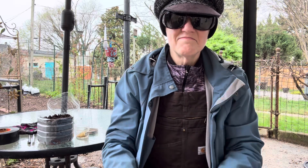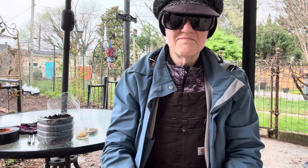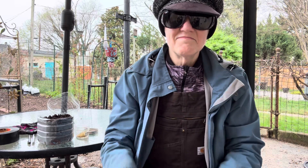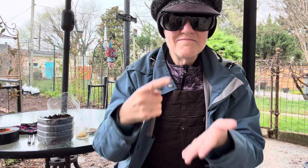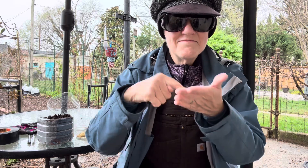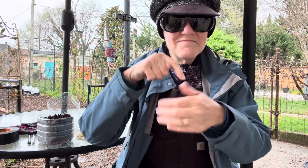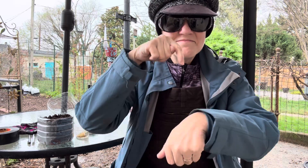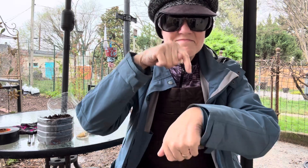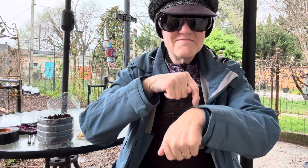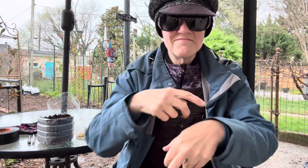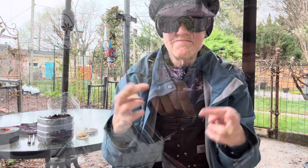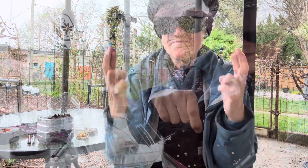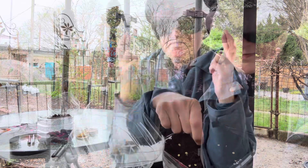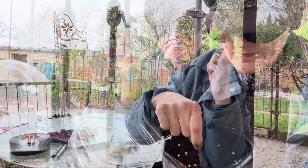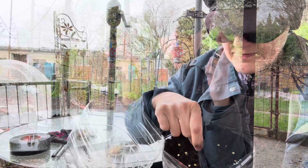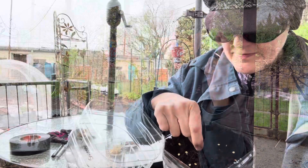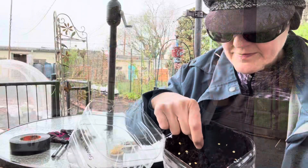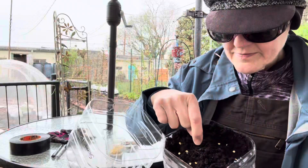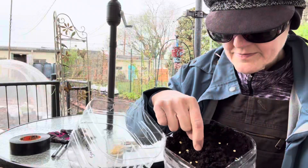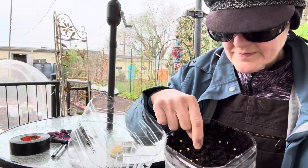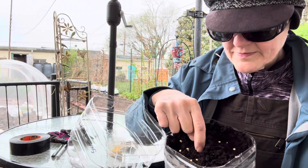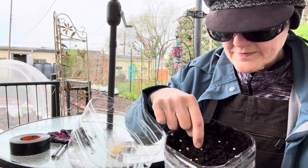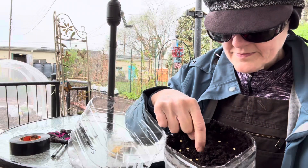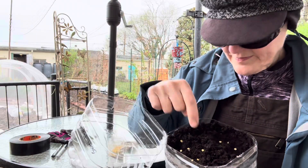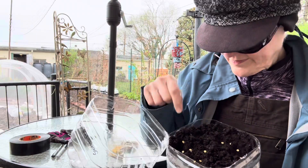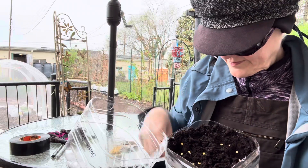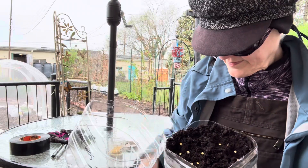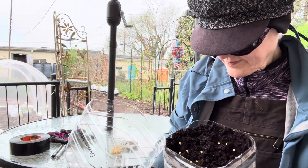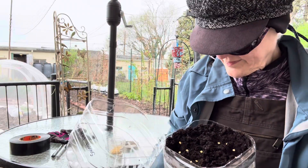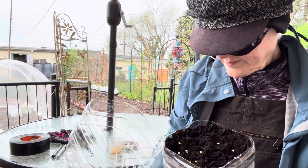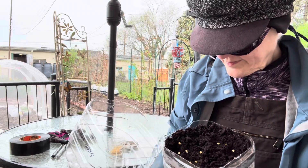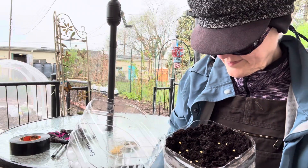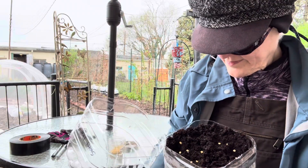successful. Well, hopefully this time will be just